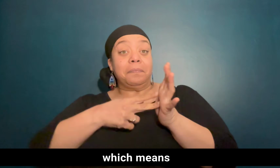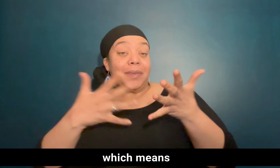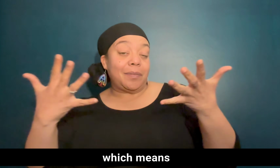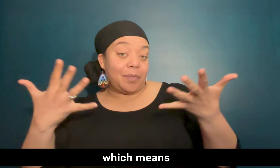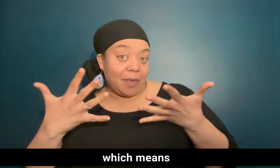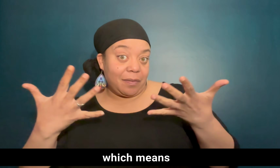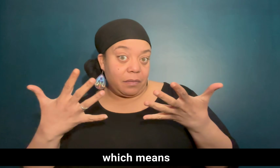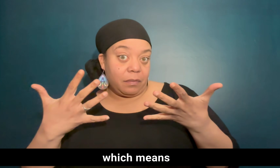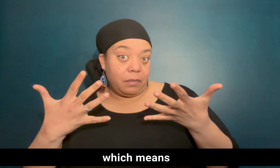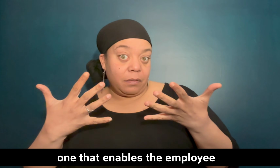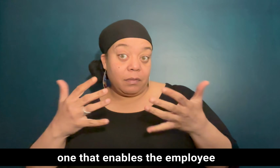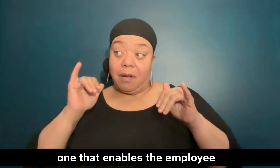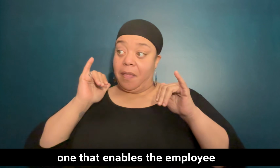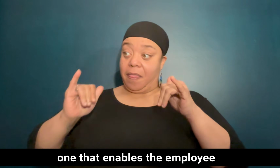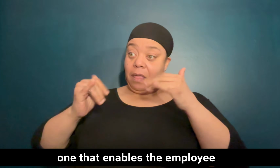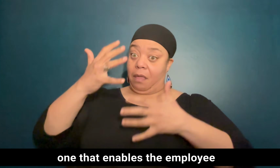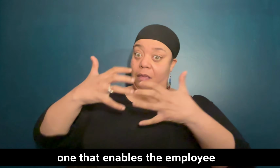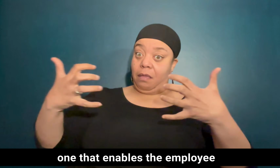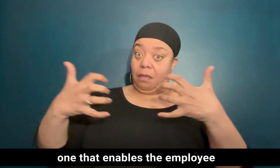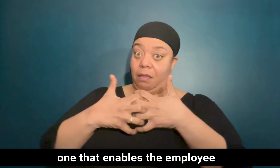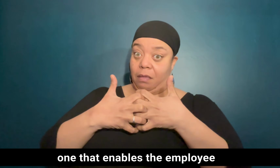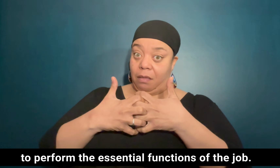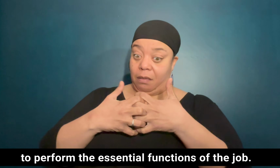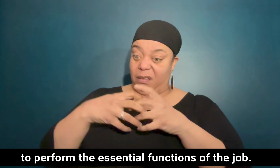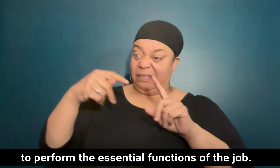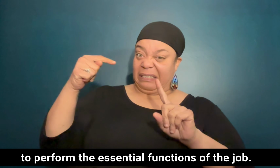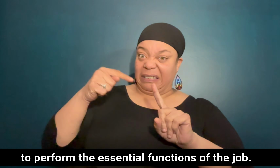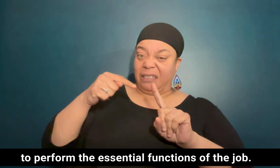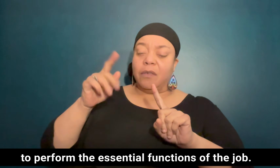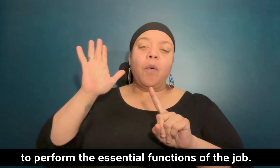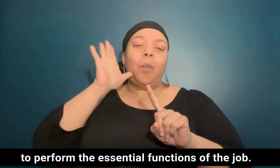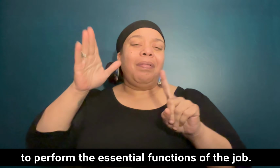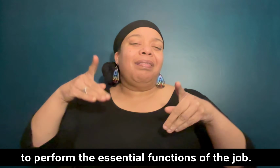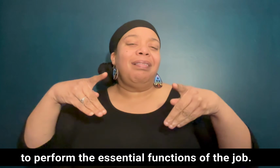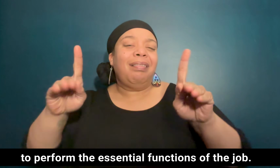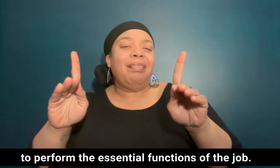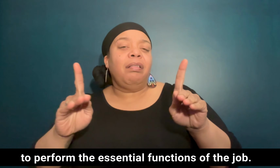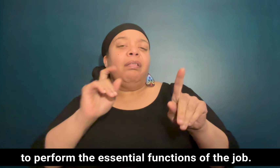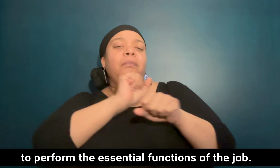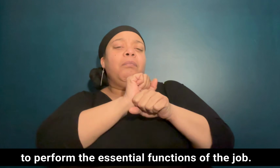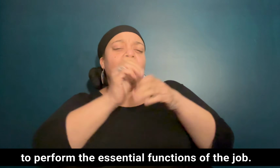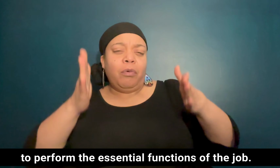which means one that enables the employee to perform the essential functions of the job.